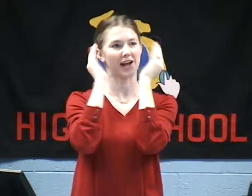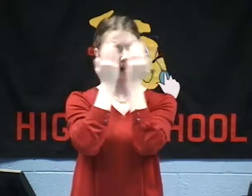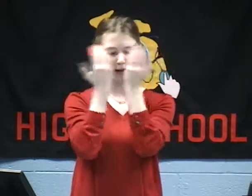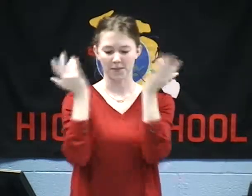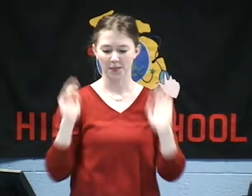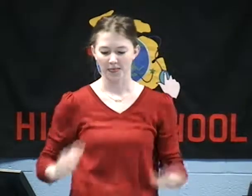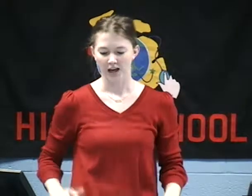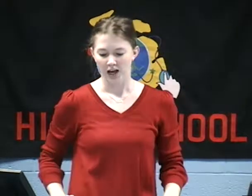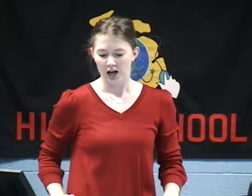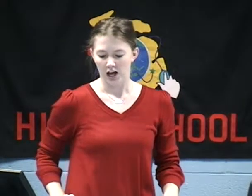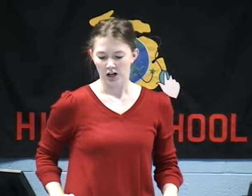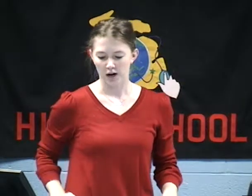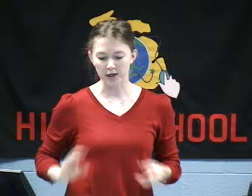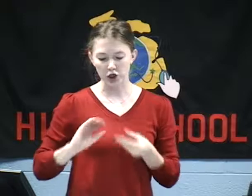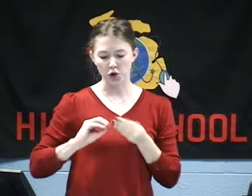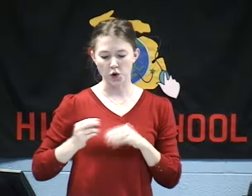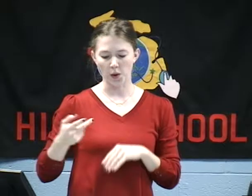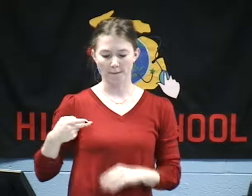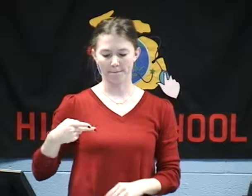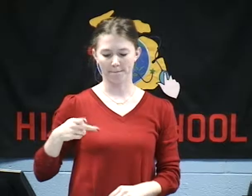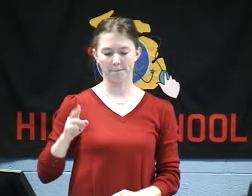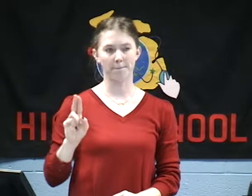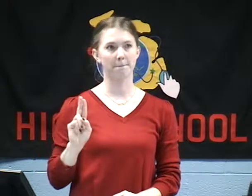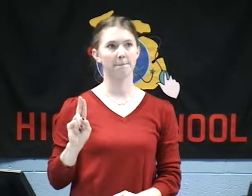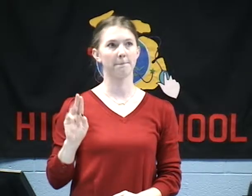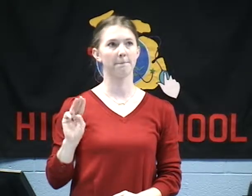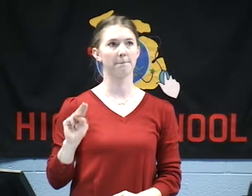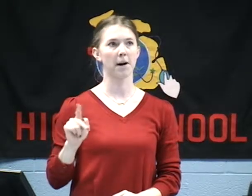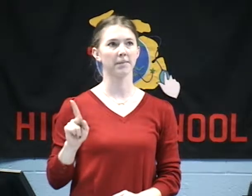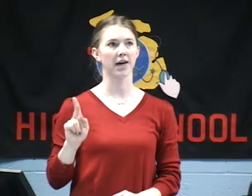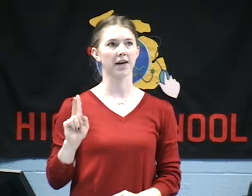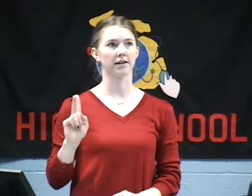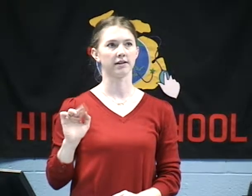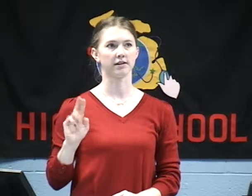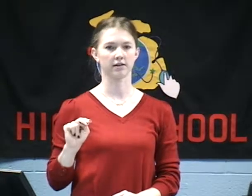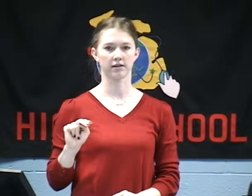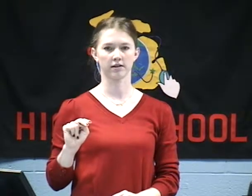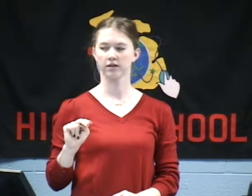I like. Number 2, pumpkin.